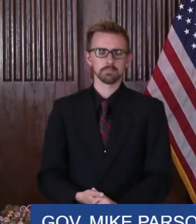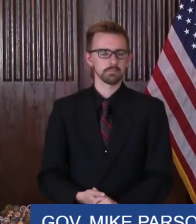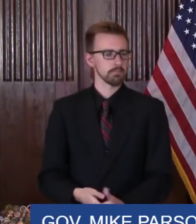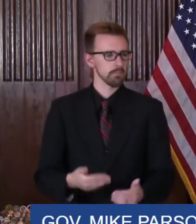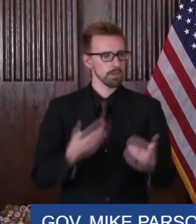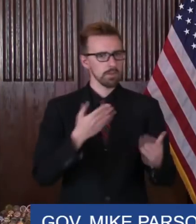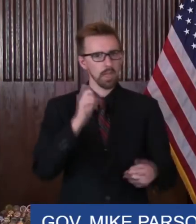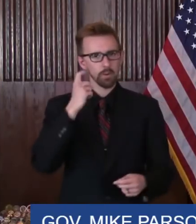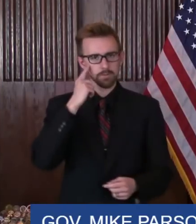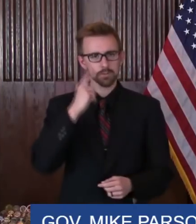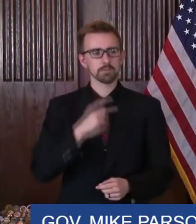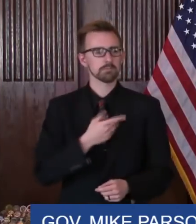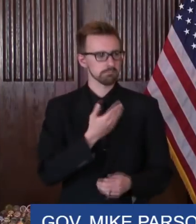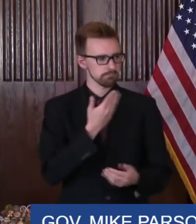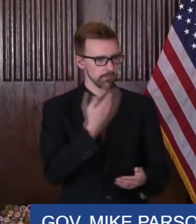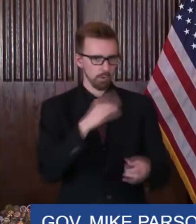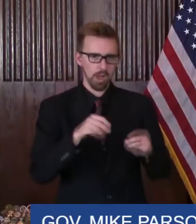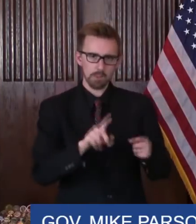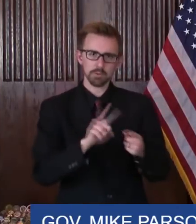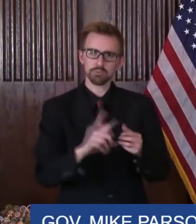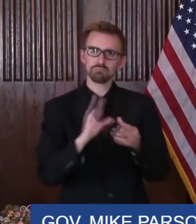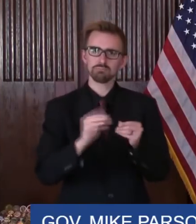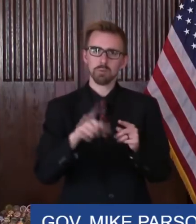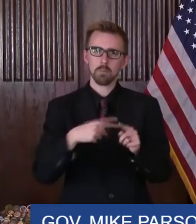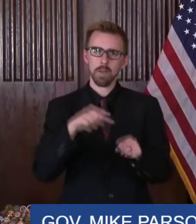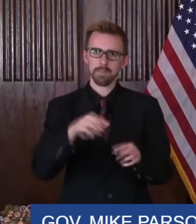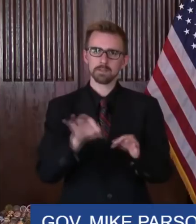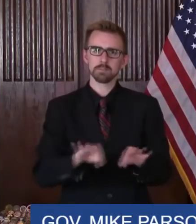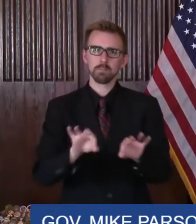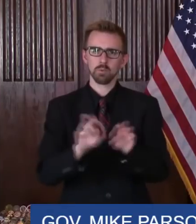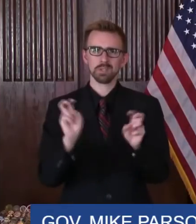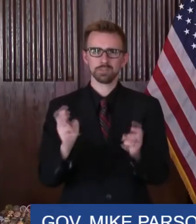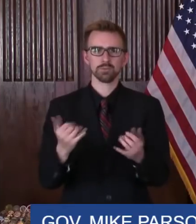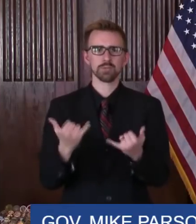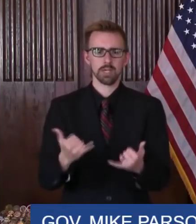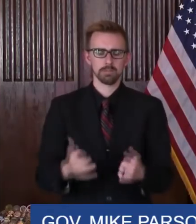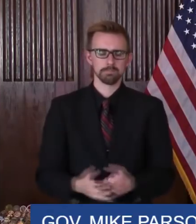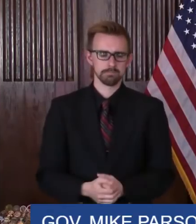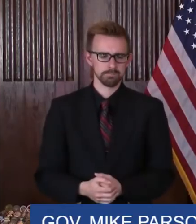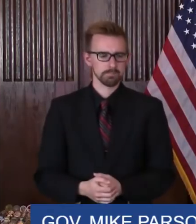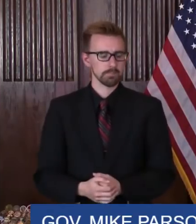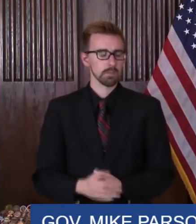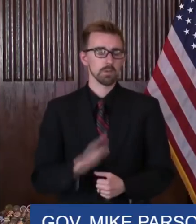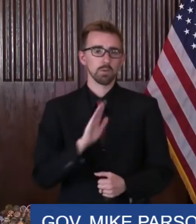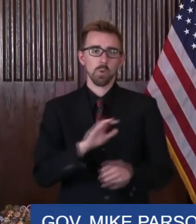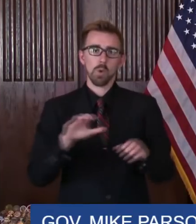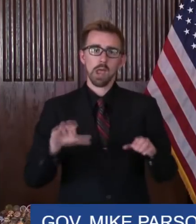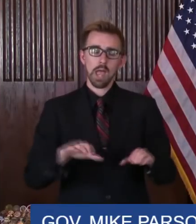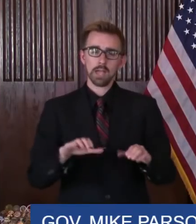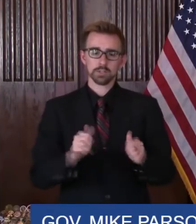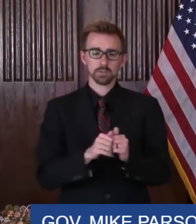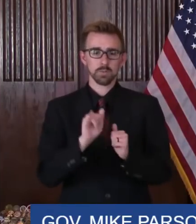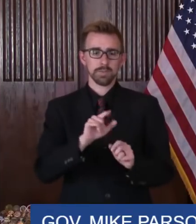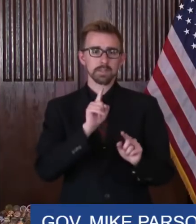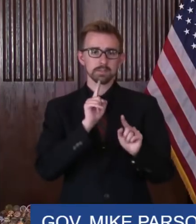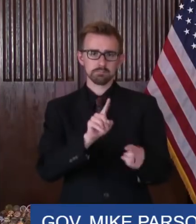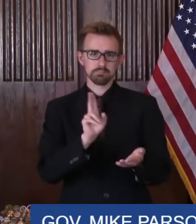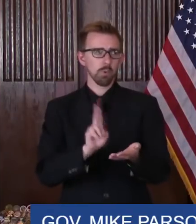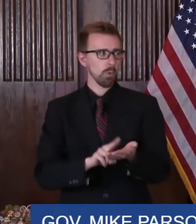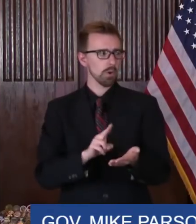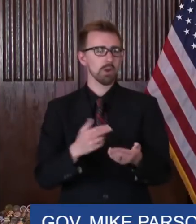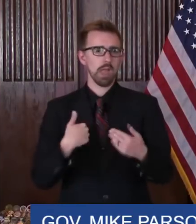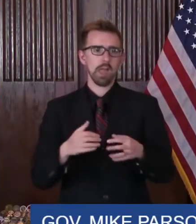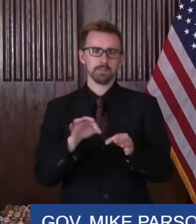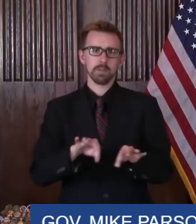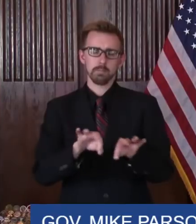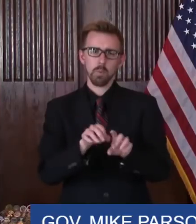Thank you, Governor Parson, for the opportunity to talk about this important issue today. Your actions by issuing this order will have a meaningful impact